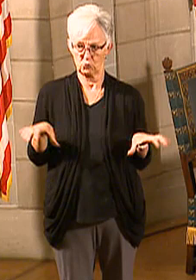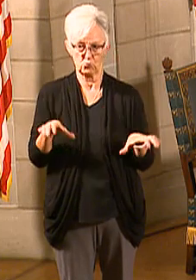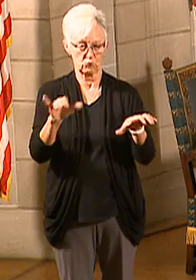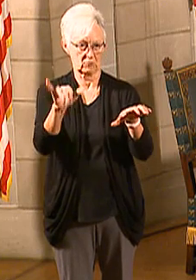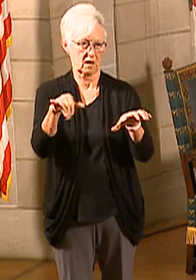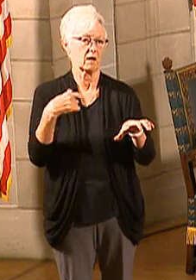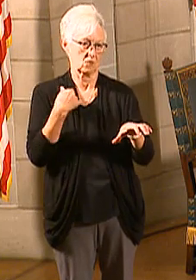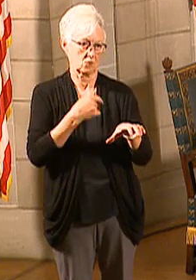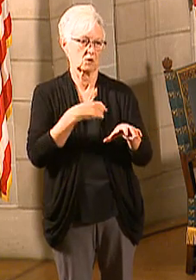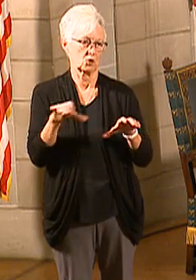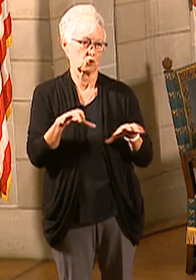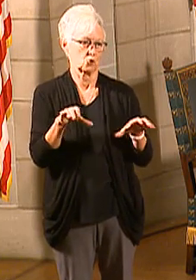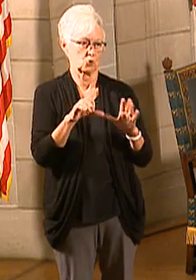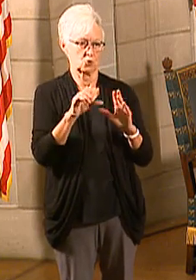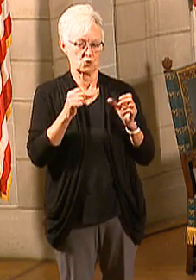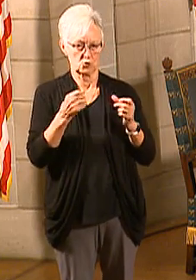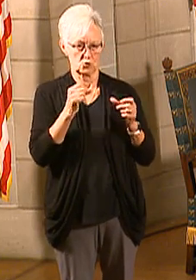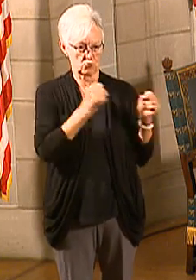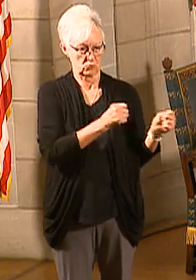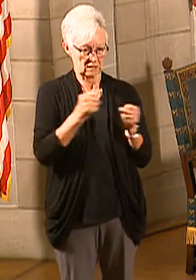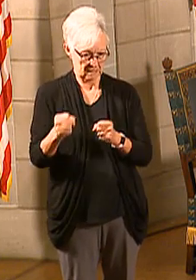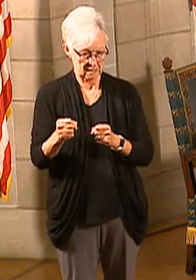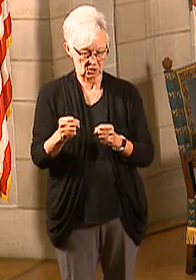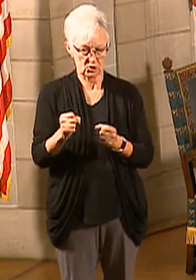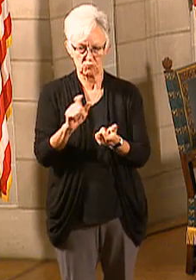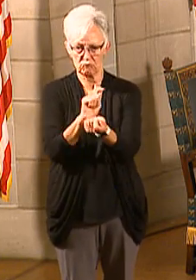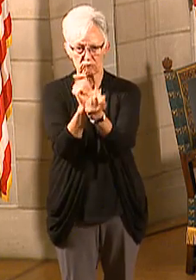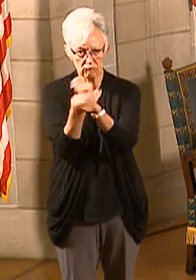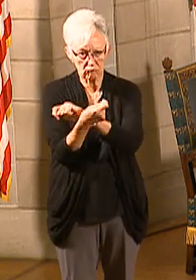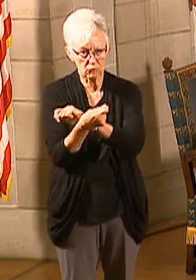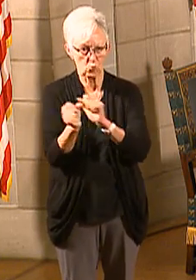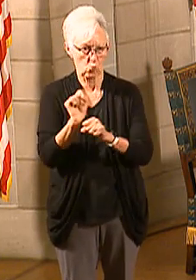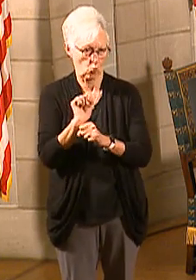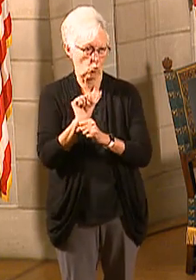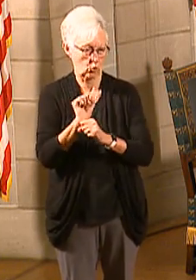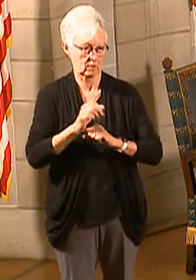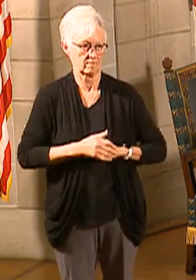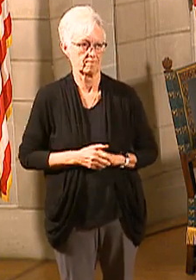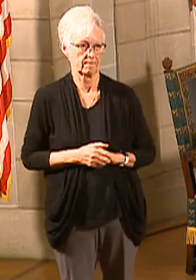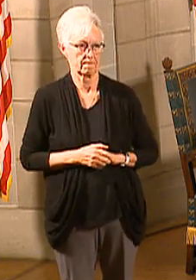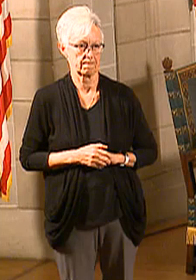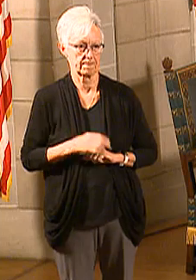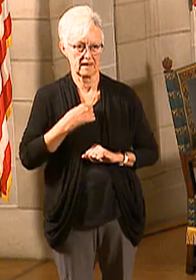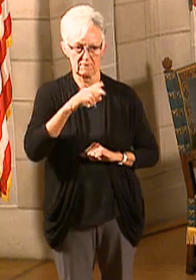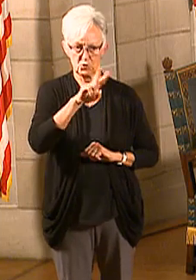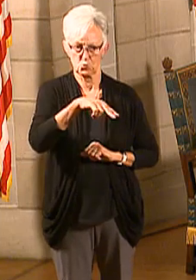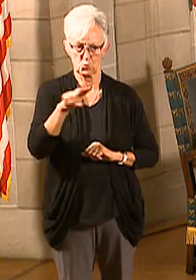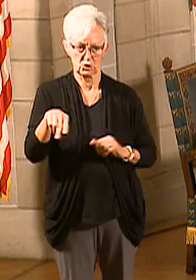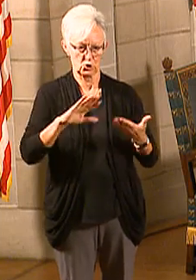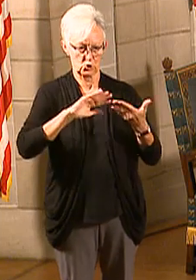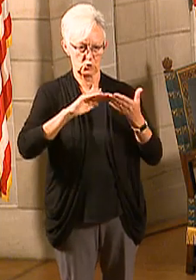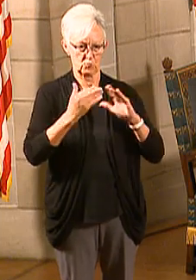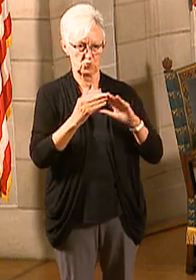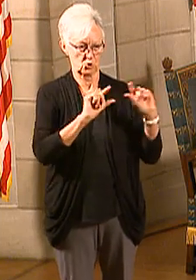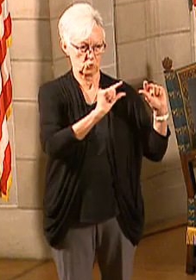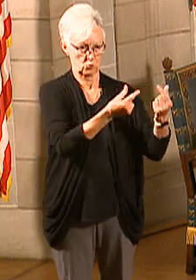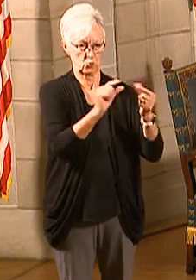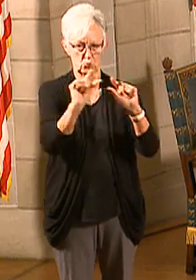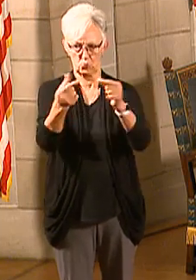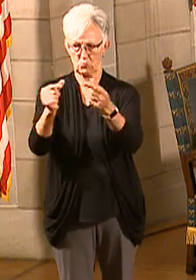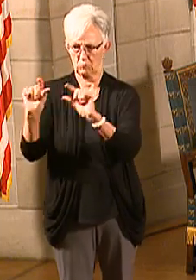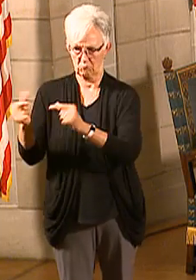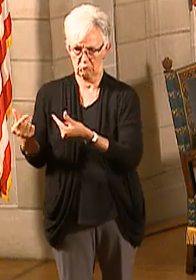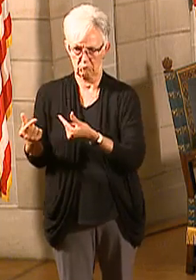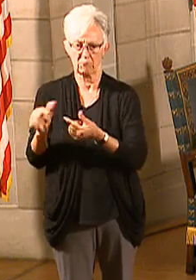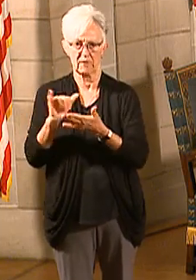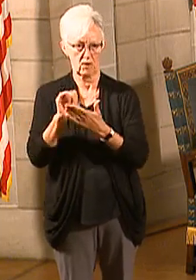strategic transformation work across the state. Across the state, there are 22 community collaboratives under the Bring Up Nebraska initiative,